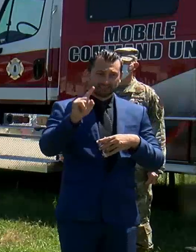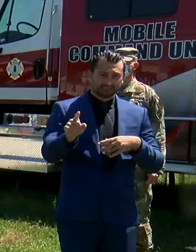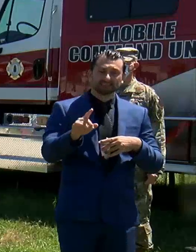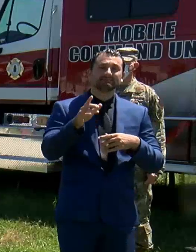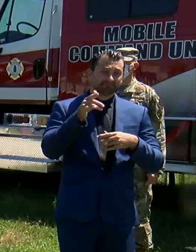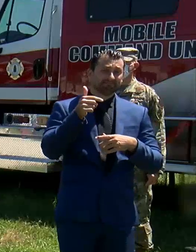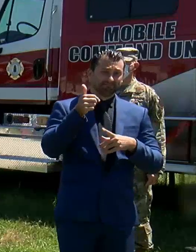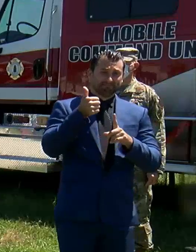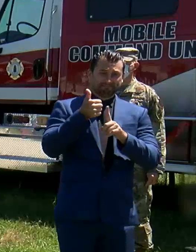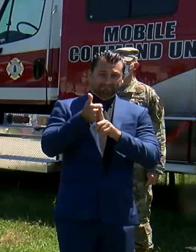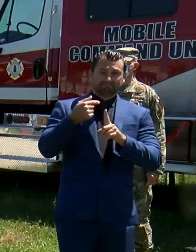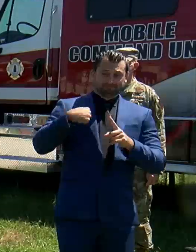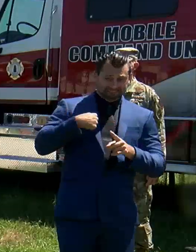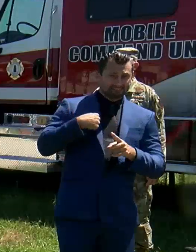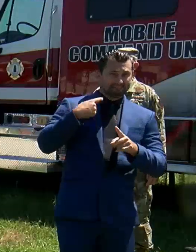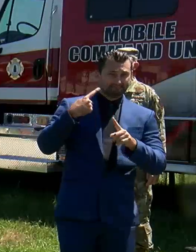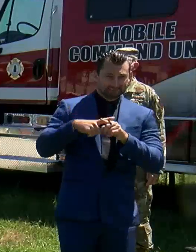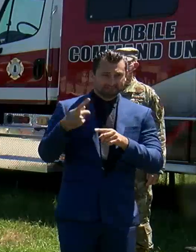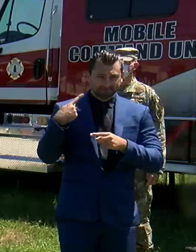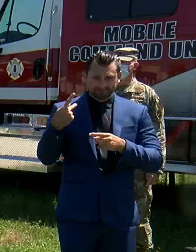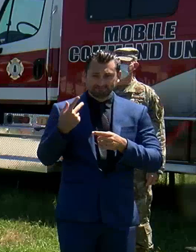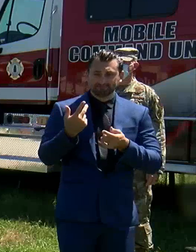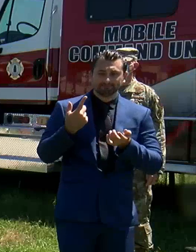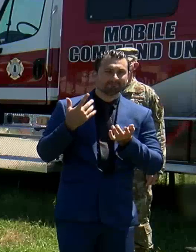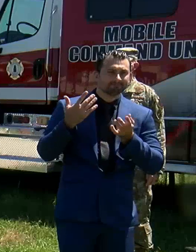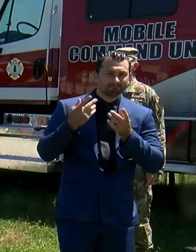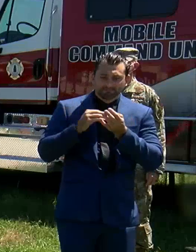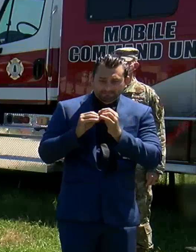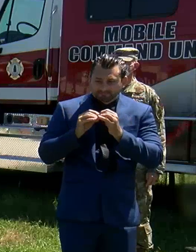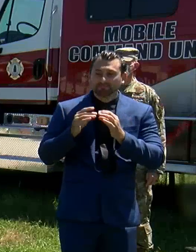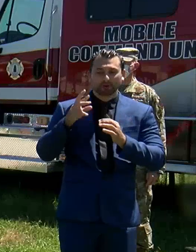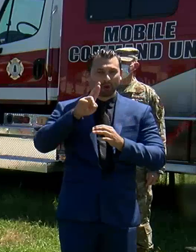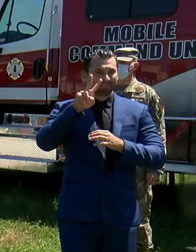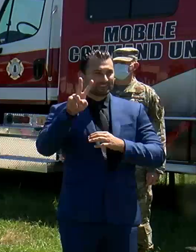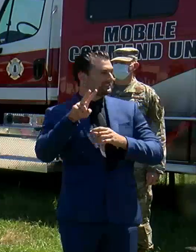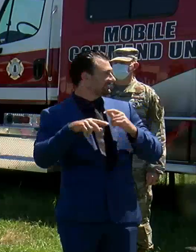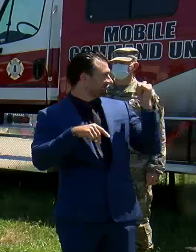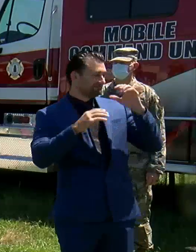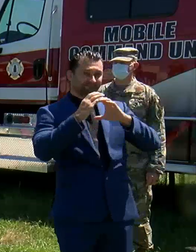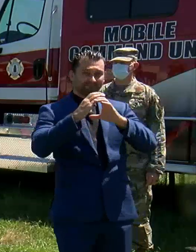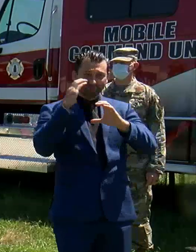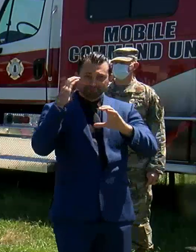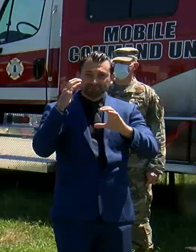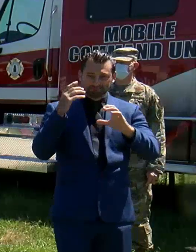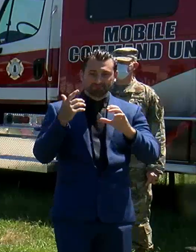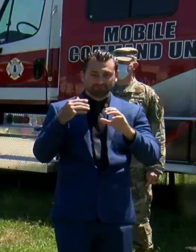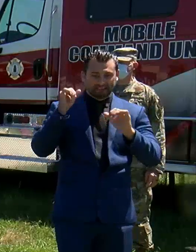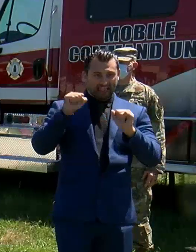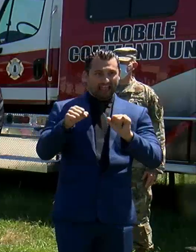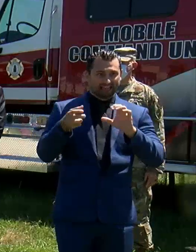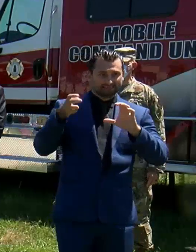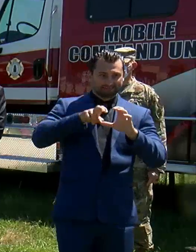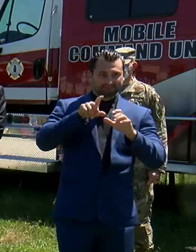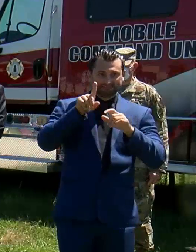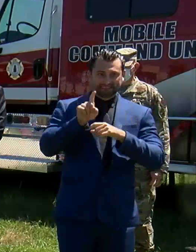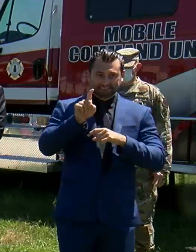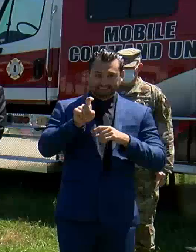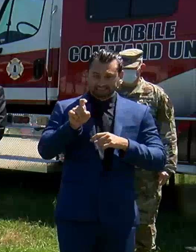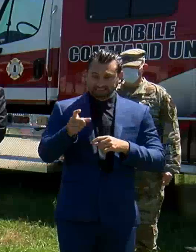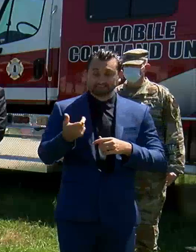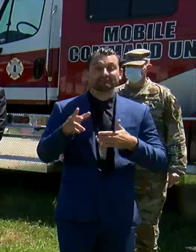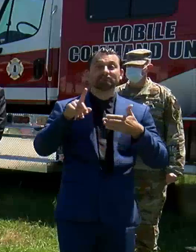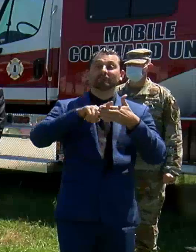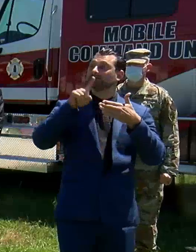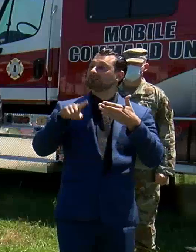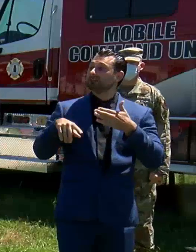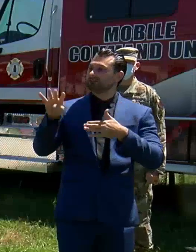RV outfitted with a lab inside, and we're going to be doing the 45-minute rapid test. So we'll be able to take those